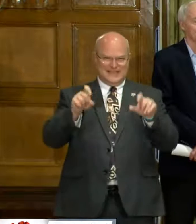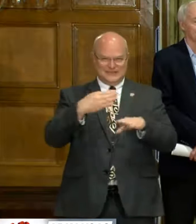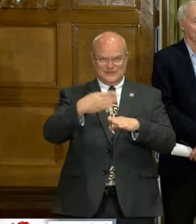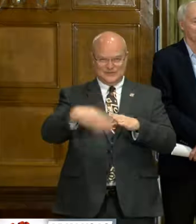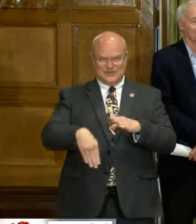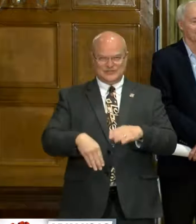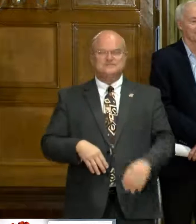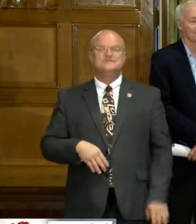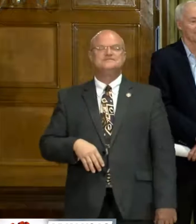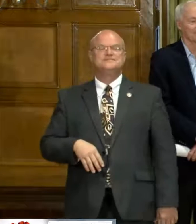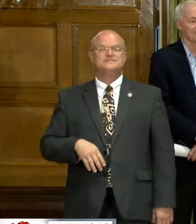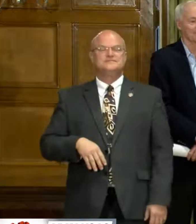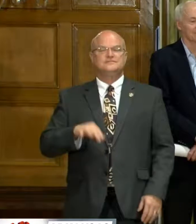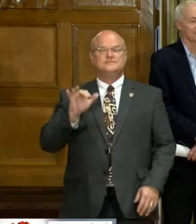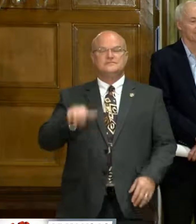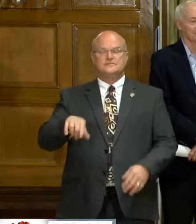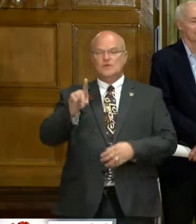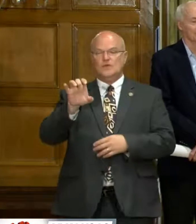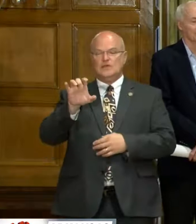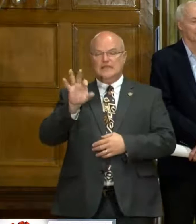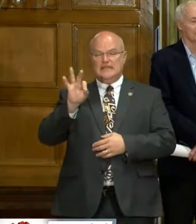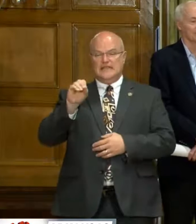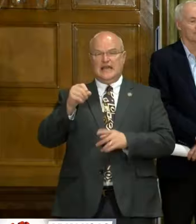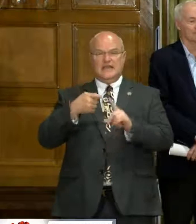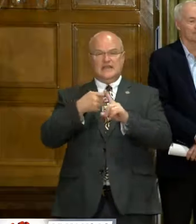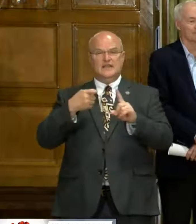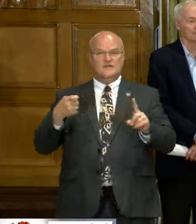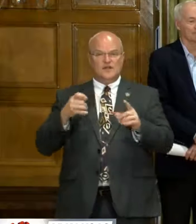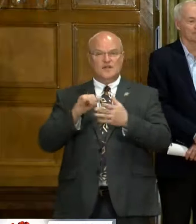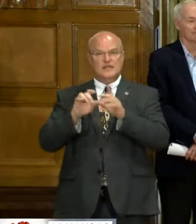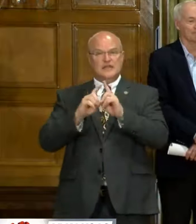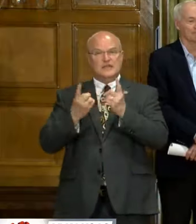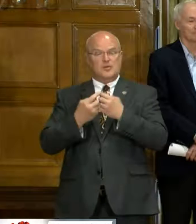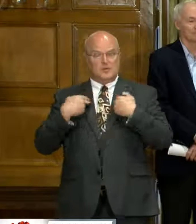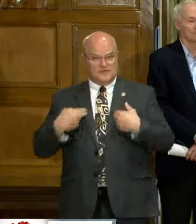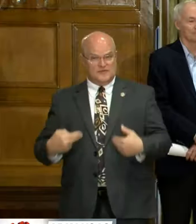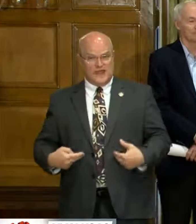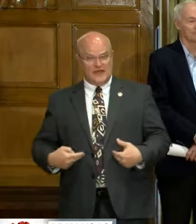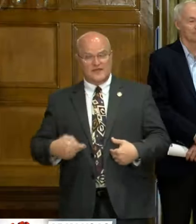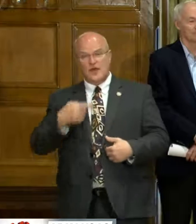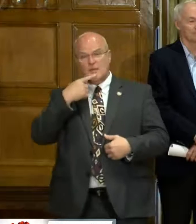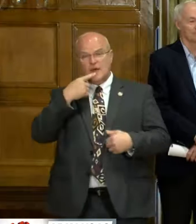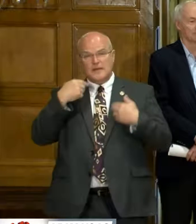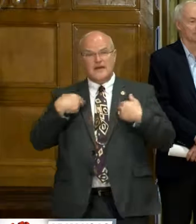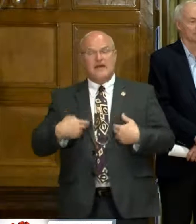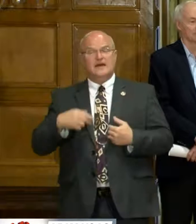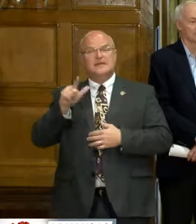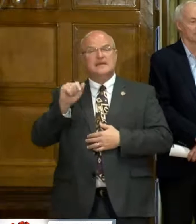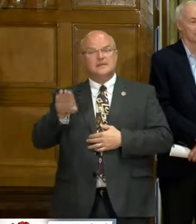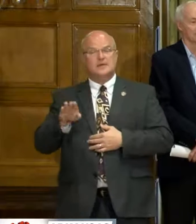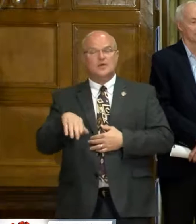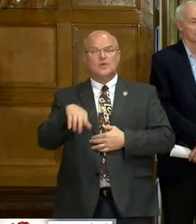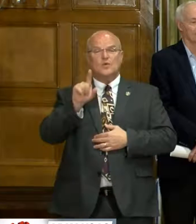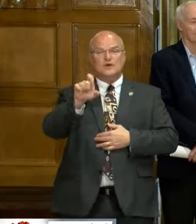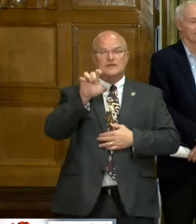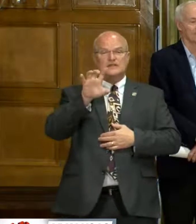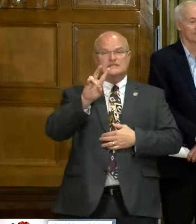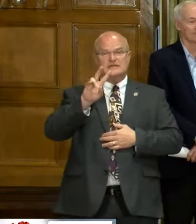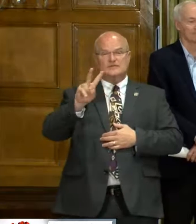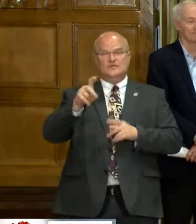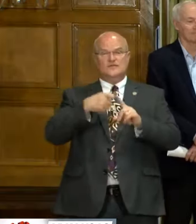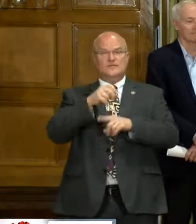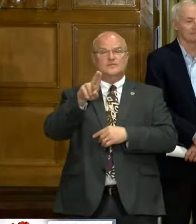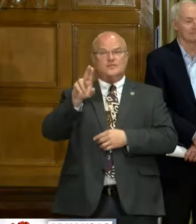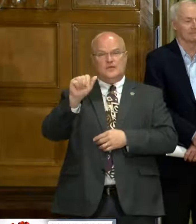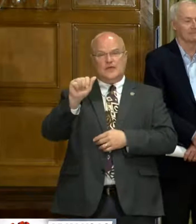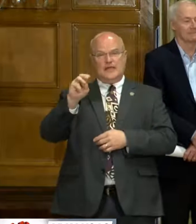test results. Of those, 190 were from the Department of Health Public Health Laboratory, and 172 were from